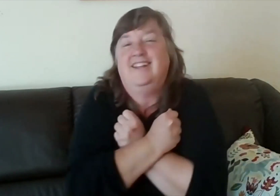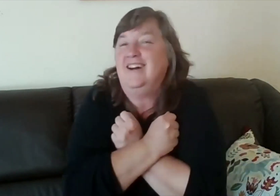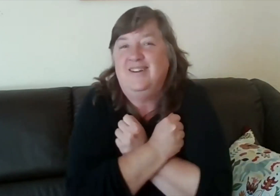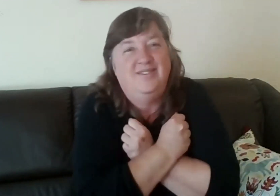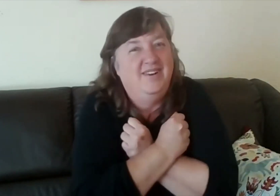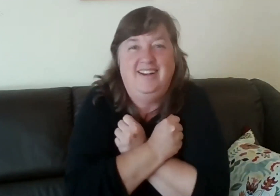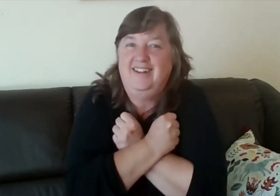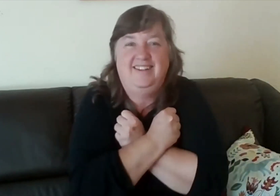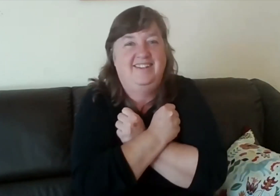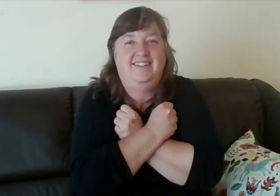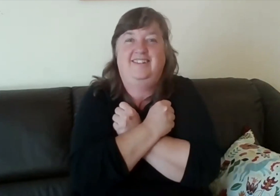Love.